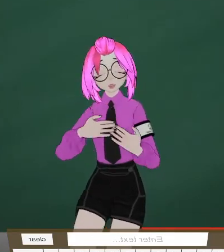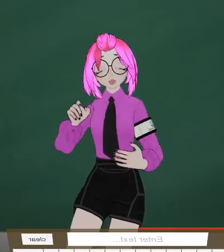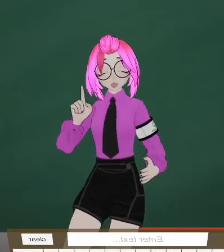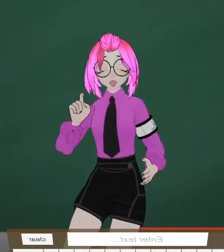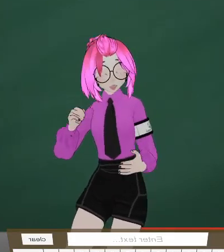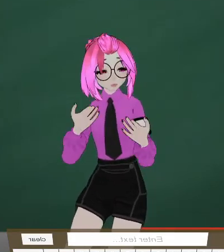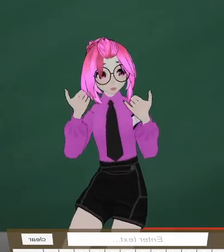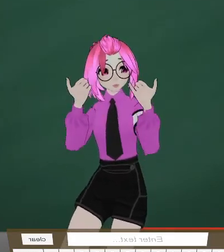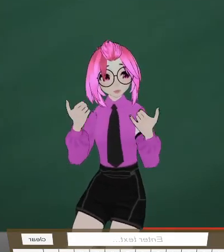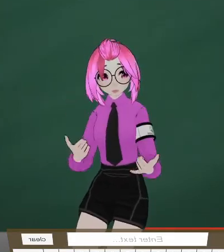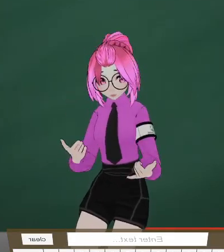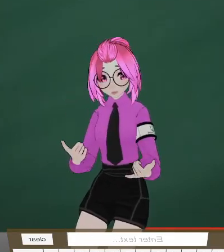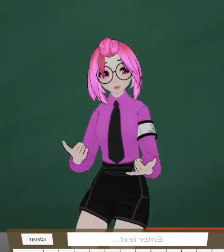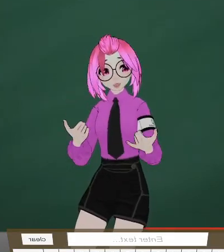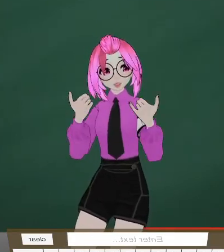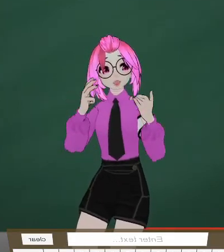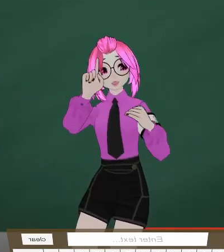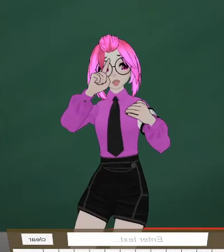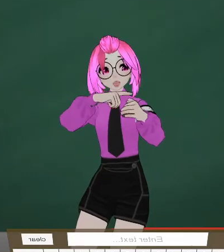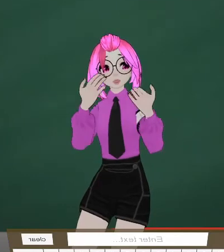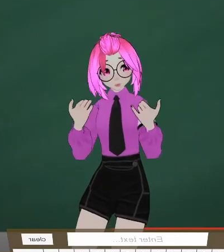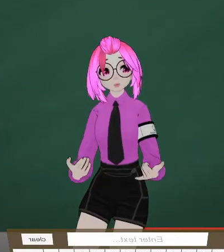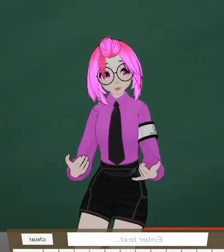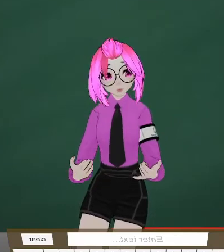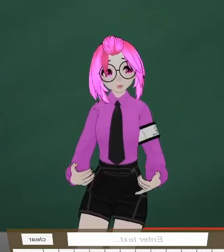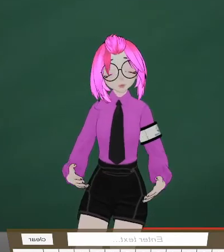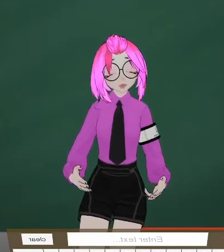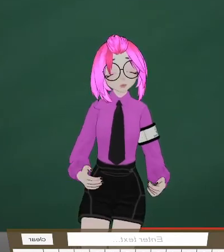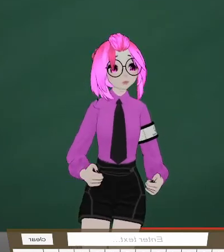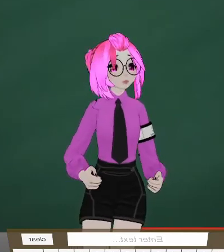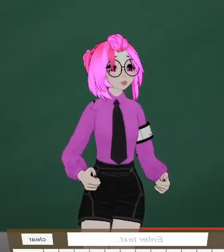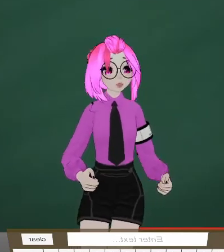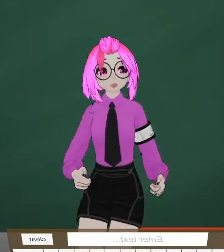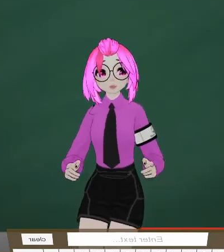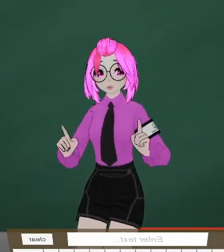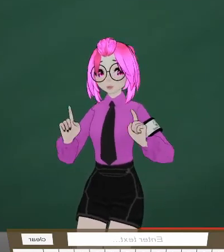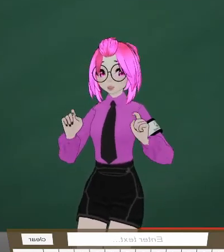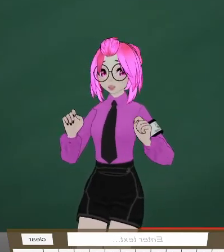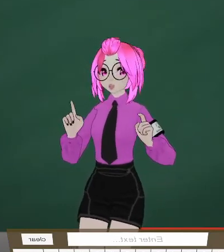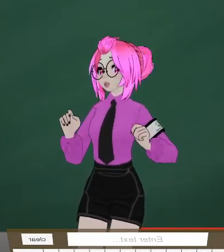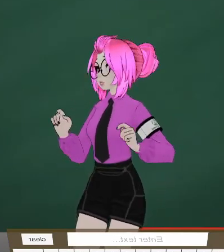really good question so you're gonna be one time yeah any other questions